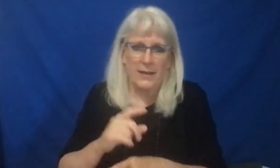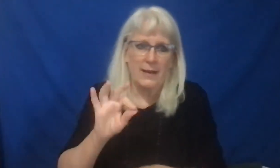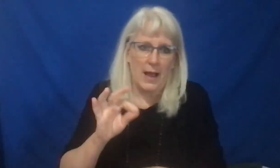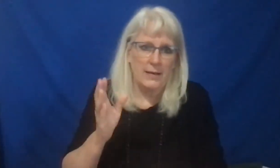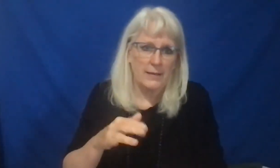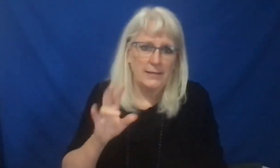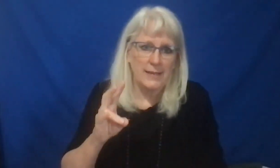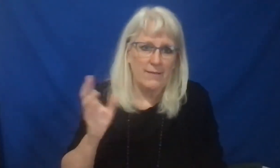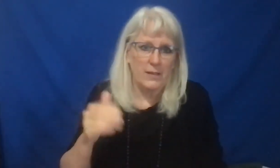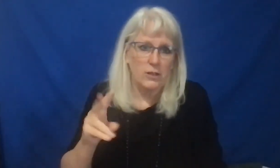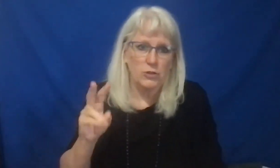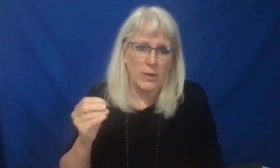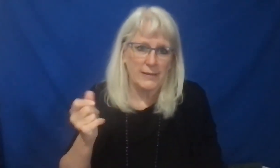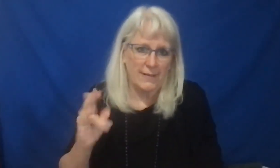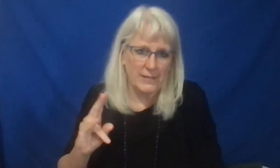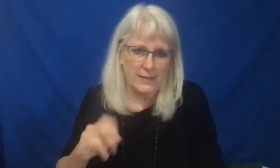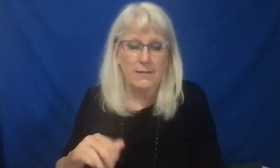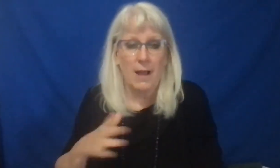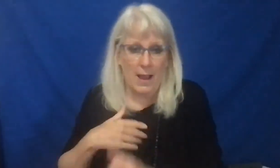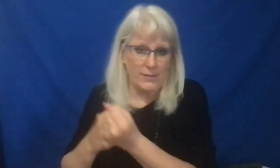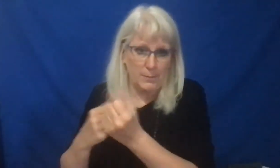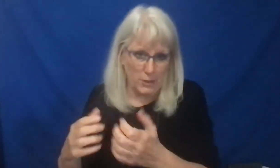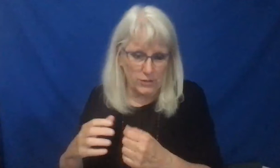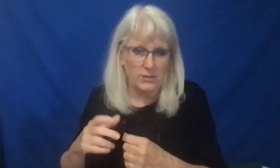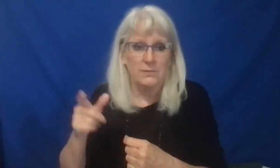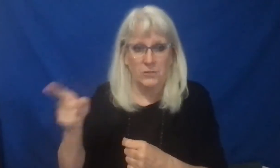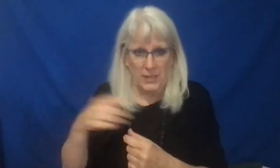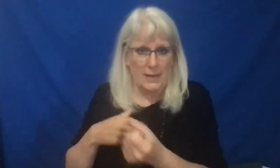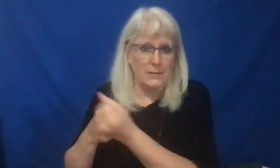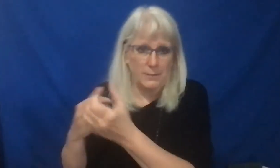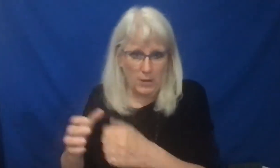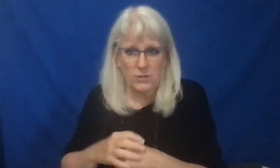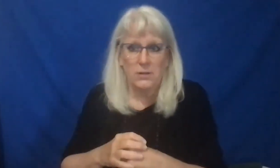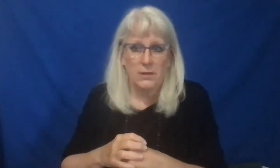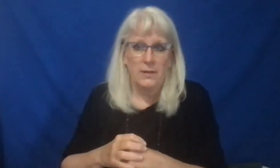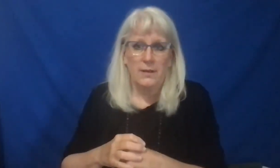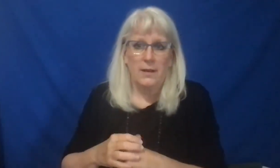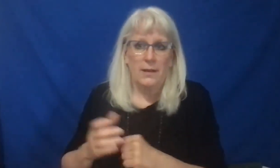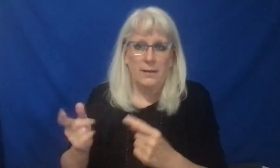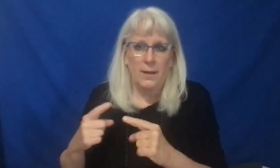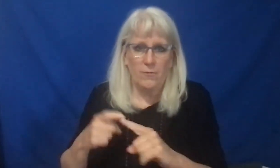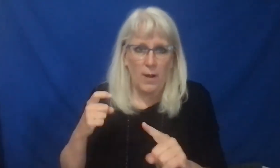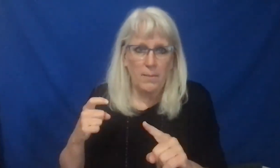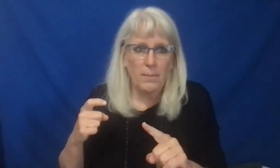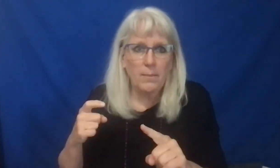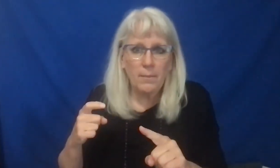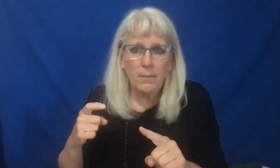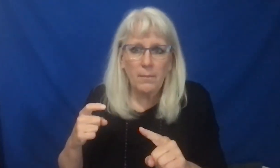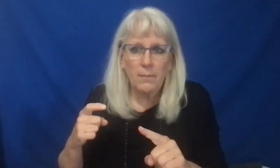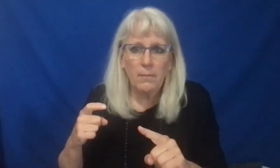9/7/17. I have a sponsor who also has a sponsor who comes from long. Oops,